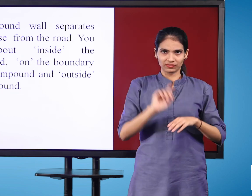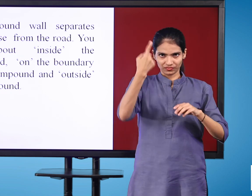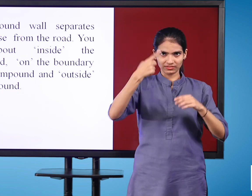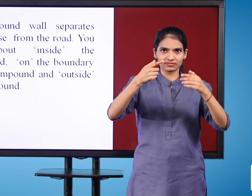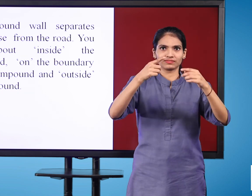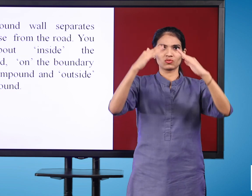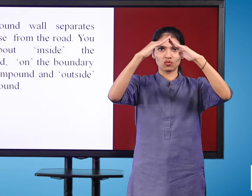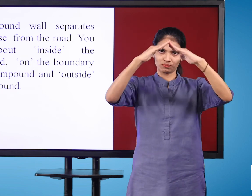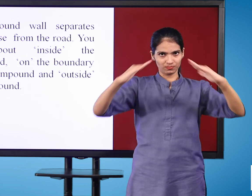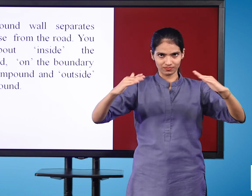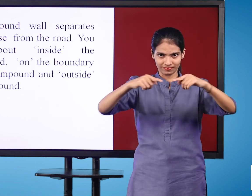and